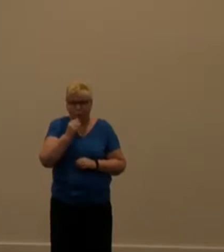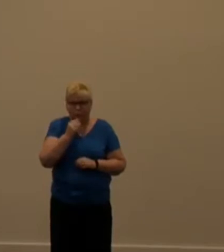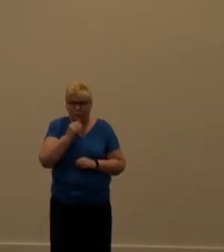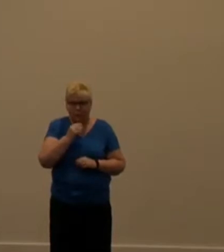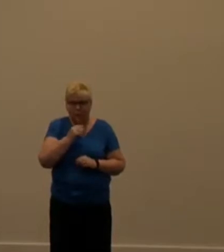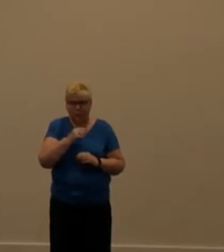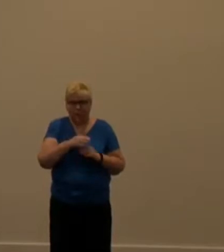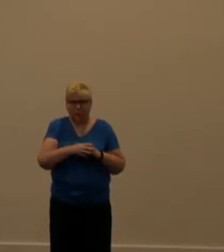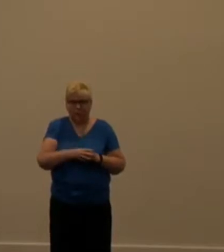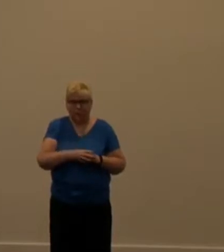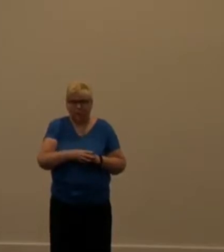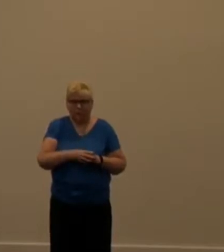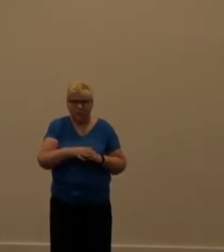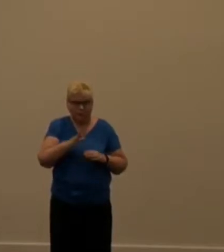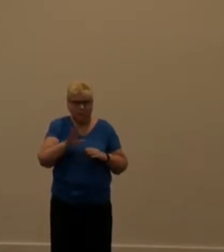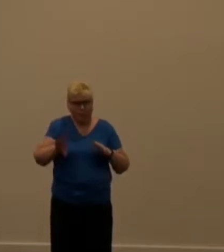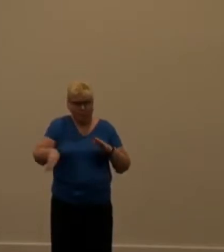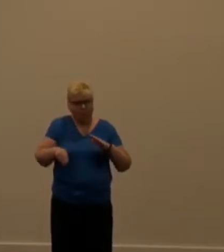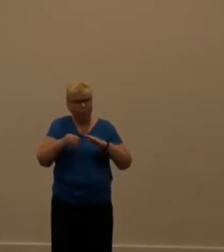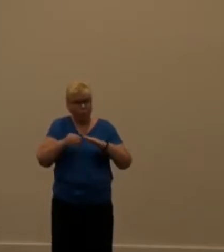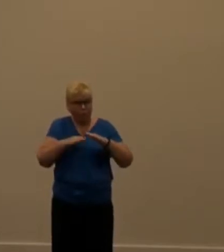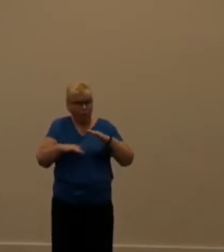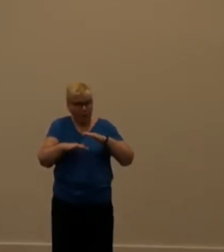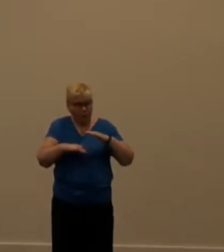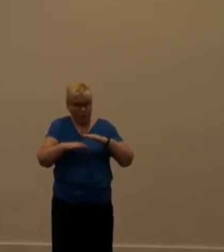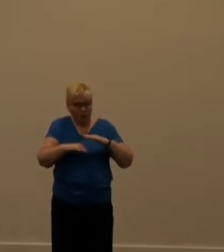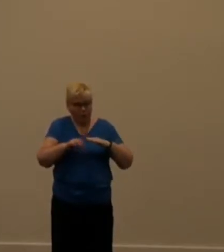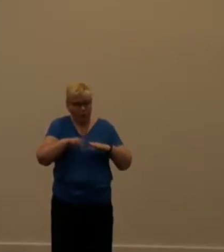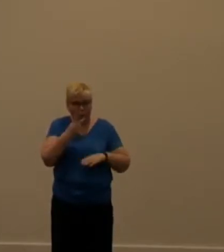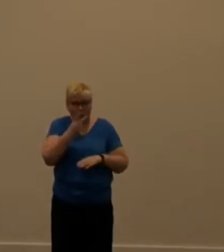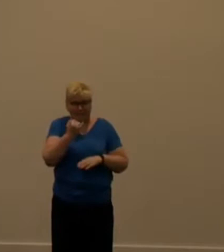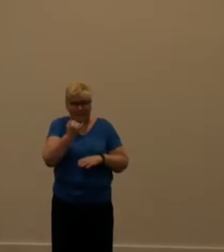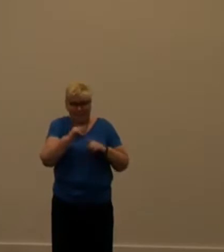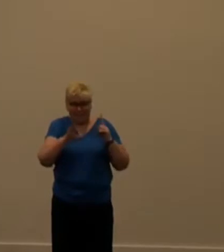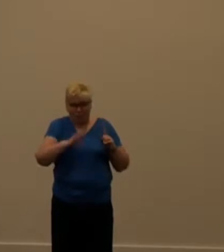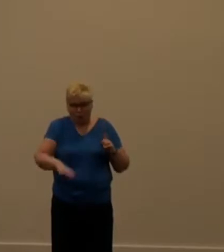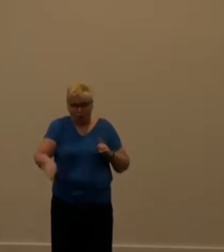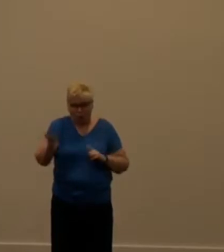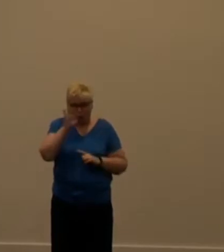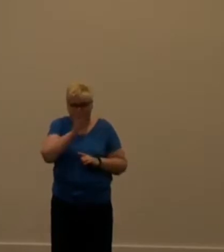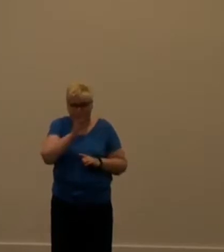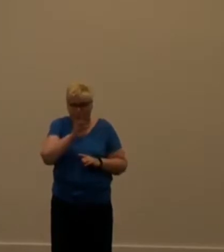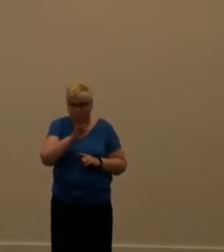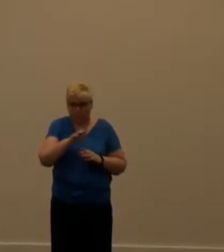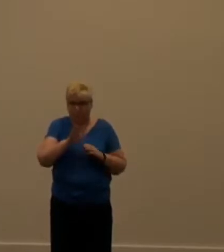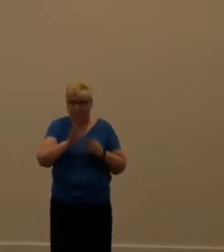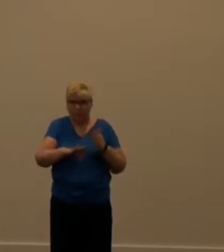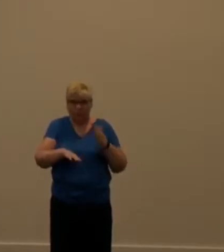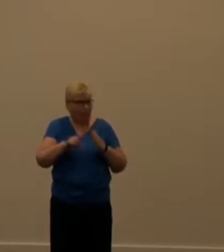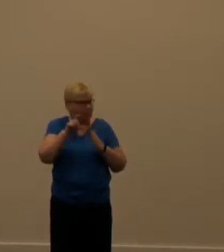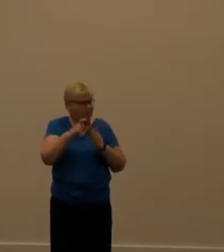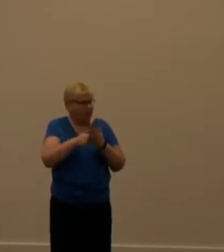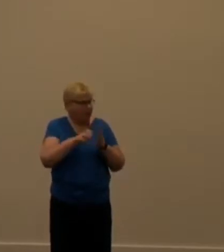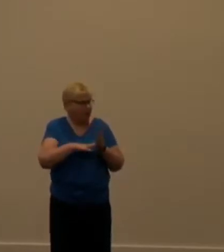moving to the cloud version on 26 different countries. It was moving from Dynamics